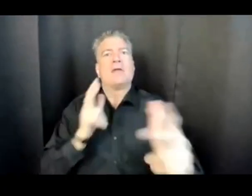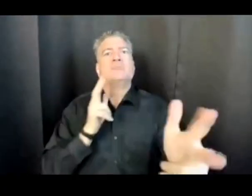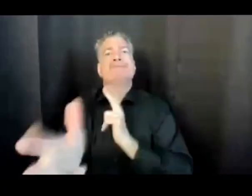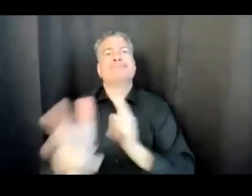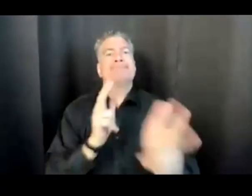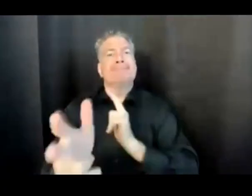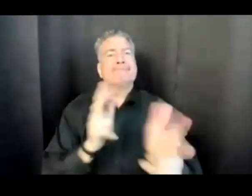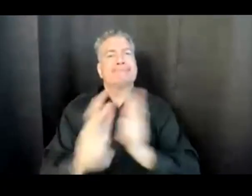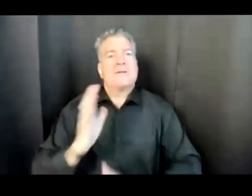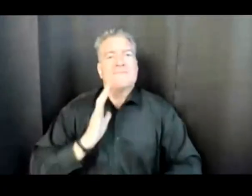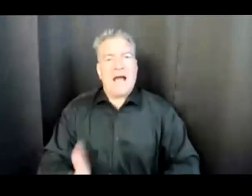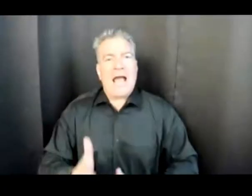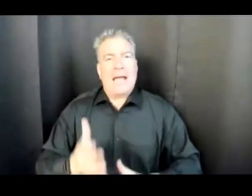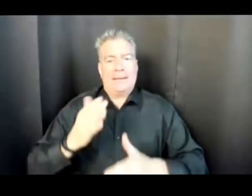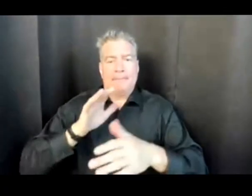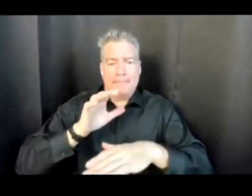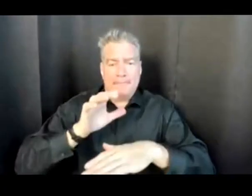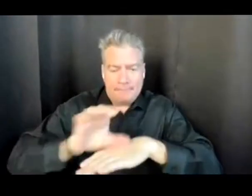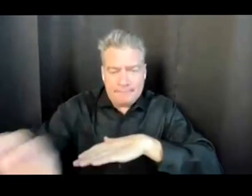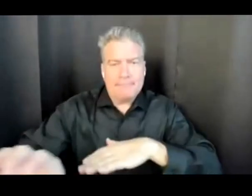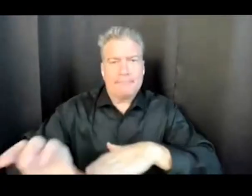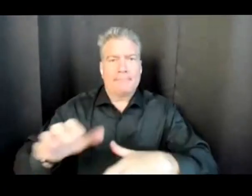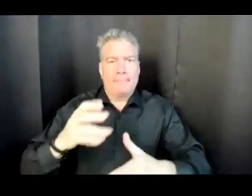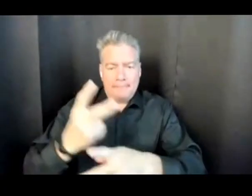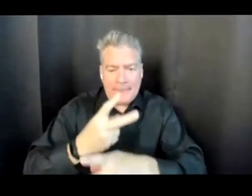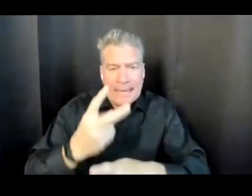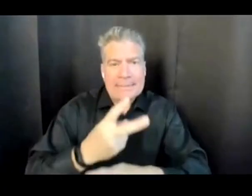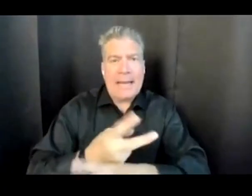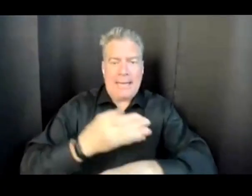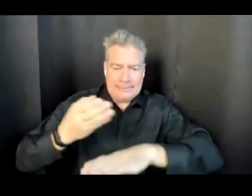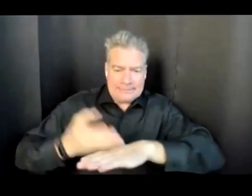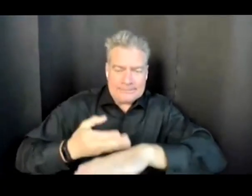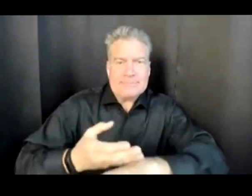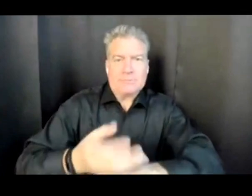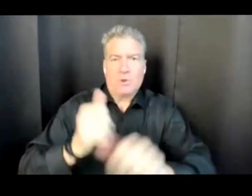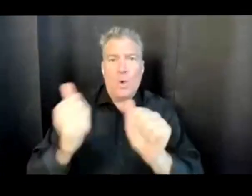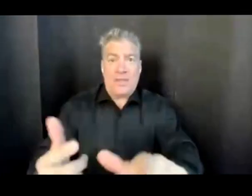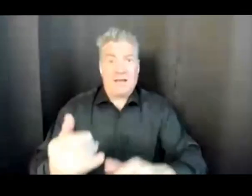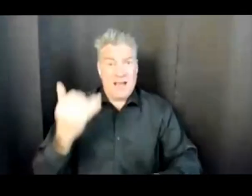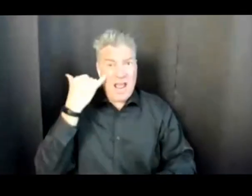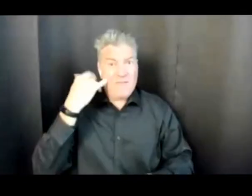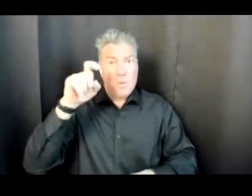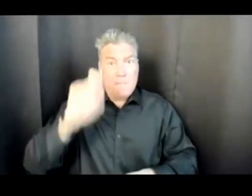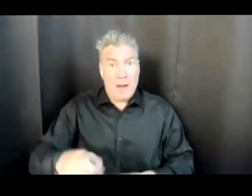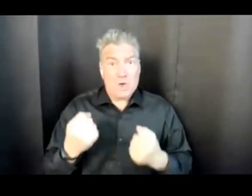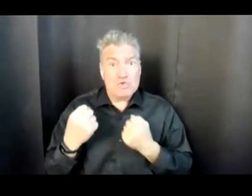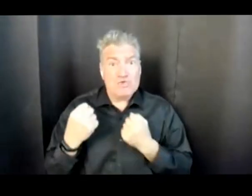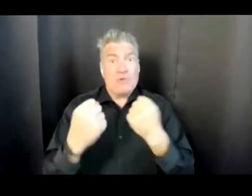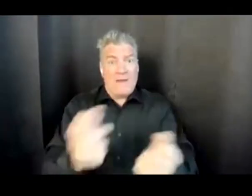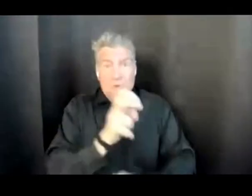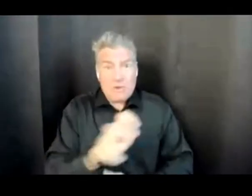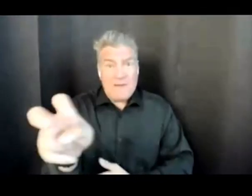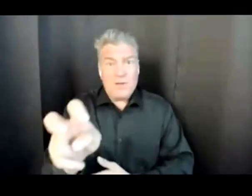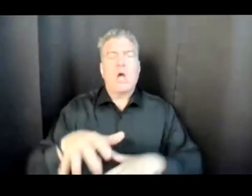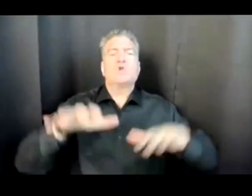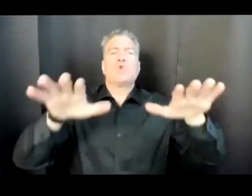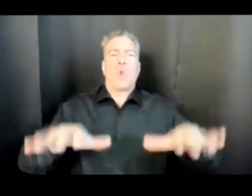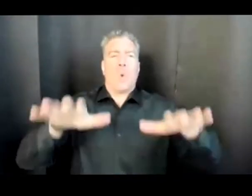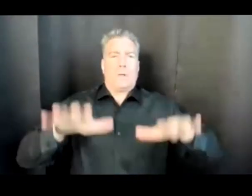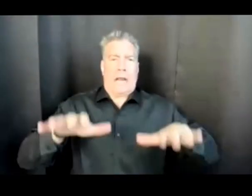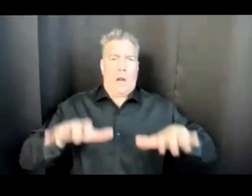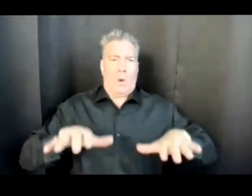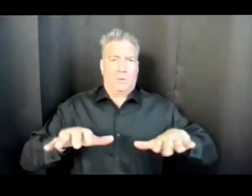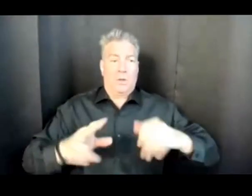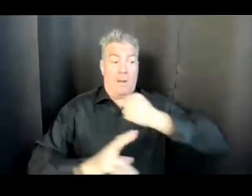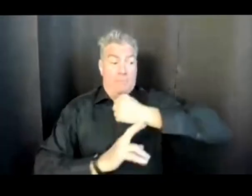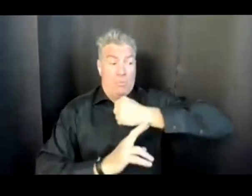roads. If travel is necessary, slow down, allow extra time, and be especially careful on bridges and overpasses as